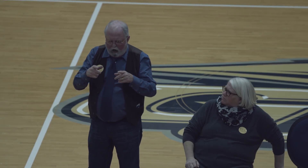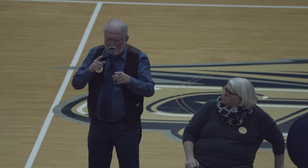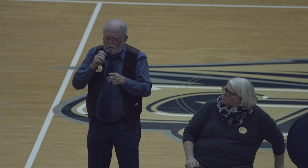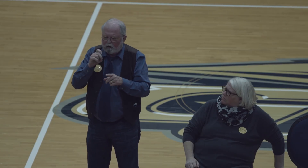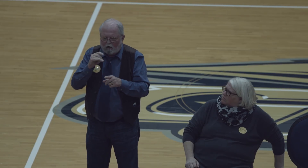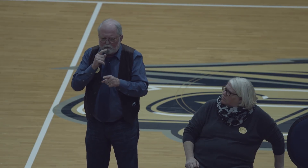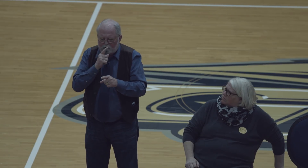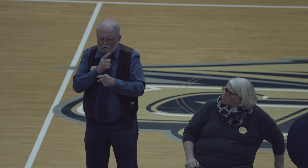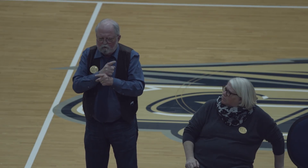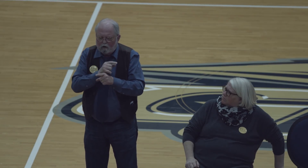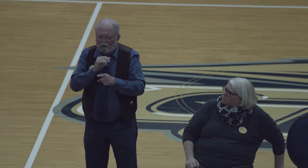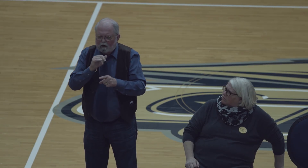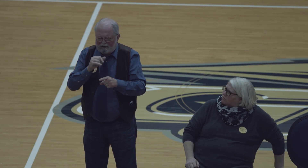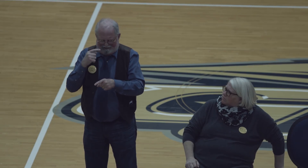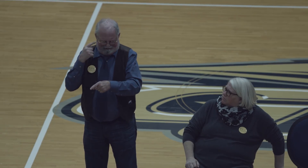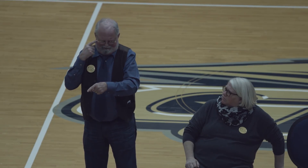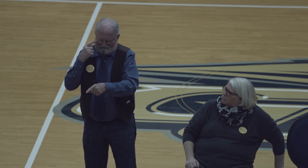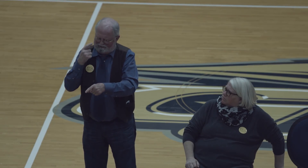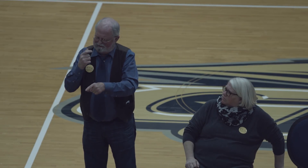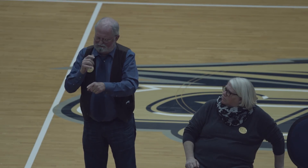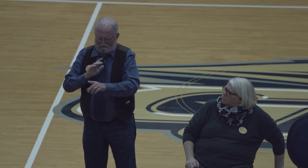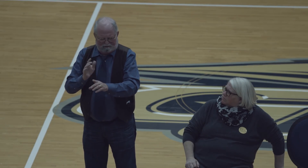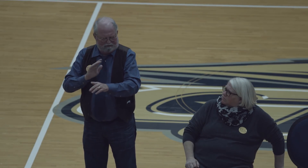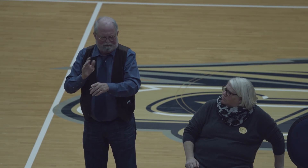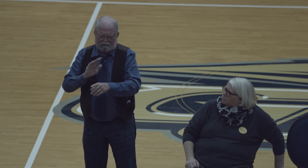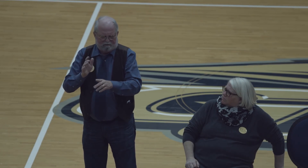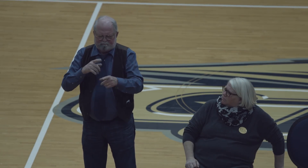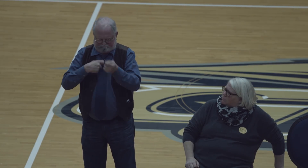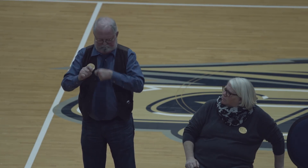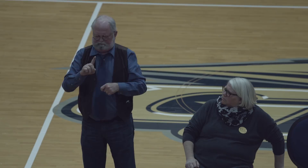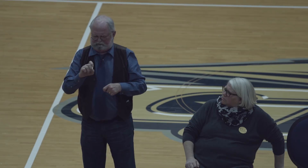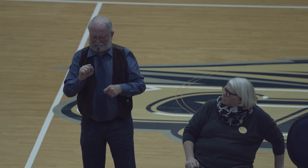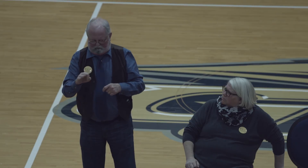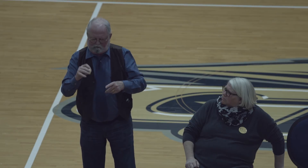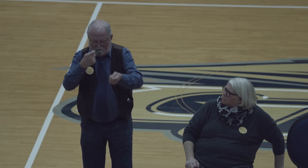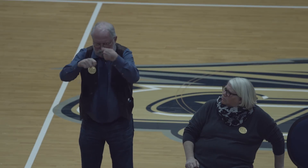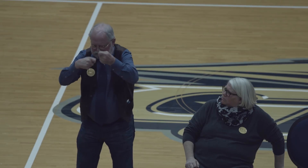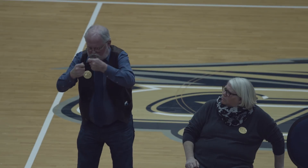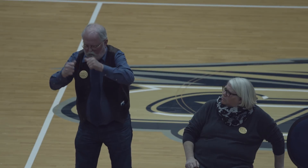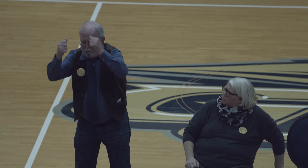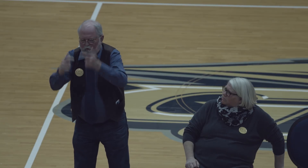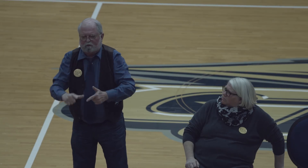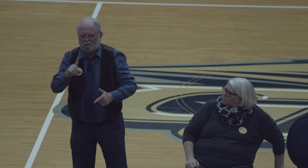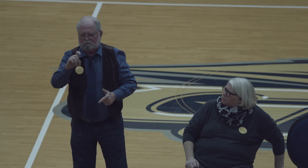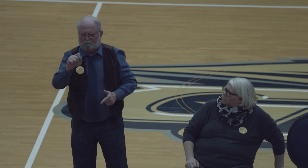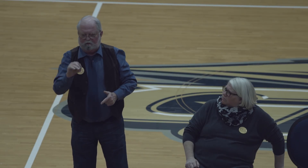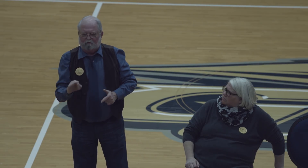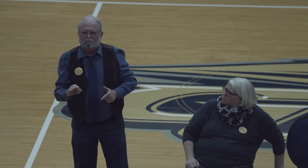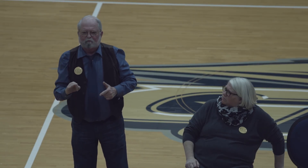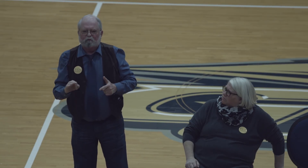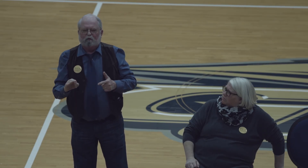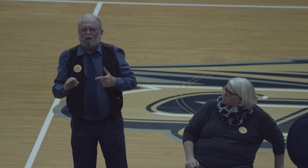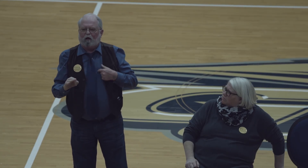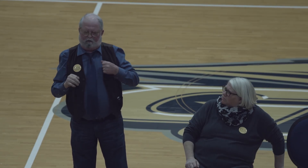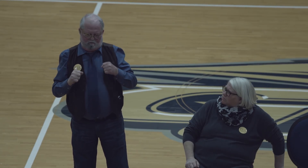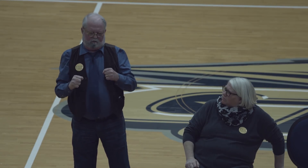fitting of the current movement. Remember, it's not about not being able to hear. It's really about being